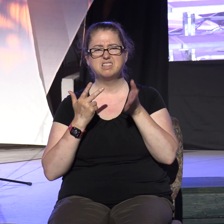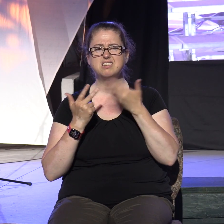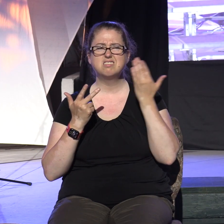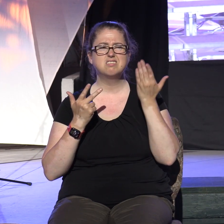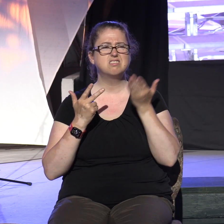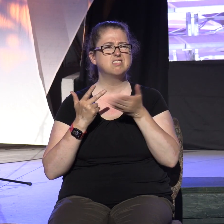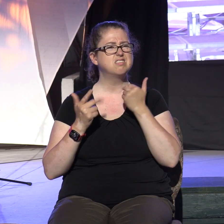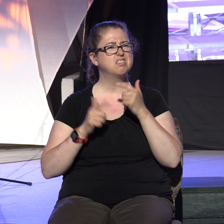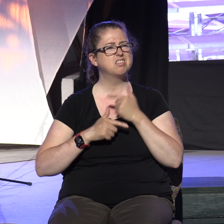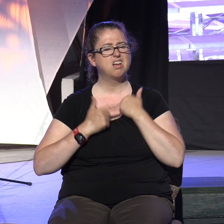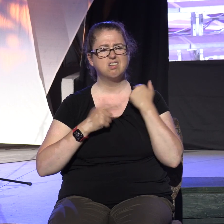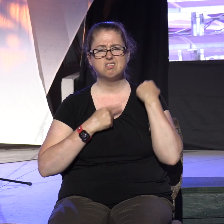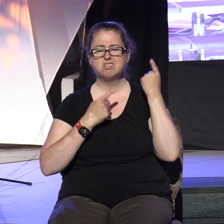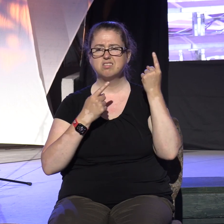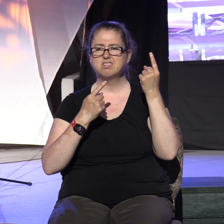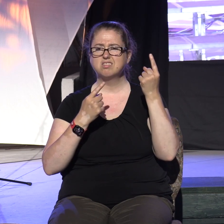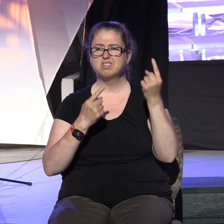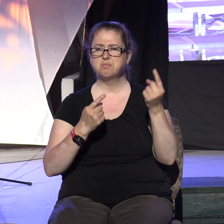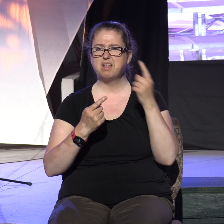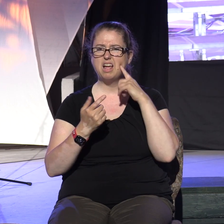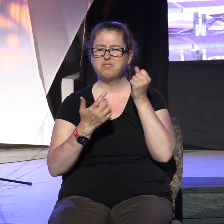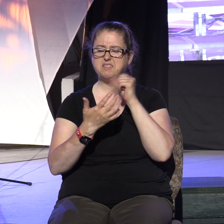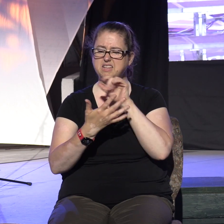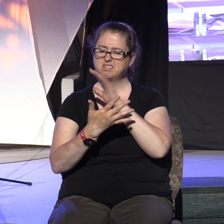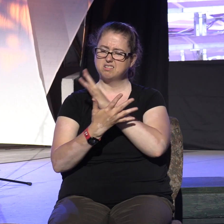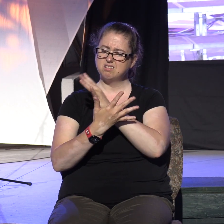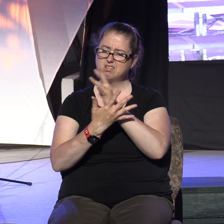Don't waste the summer season of your life